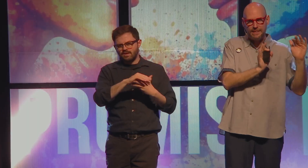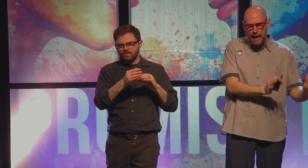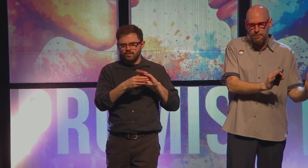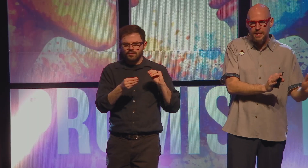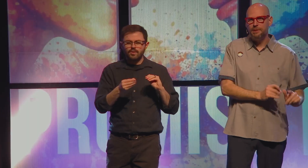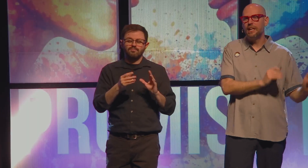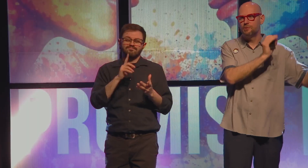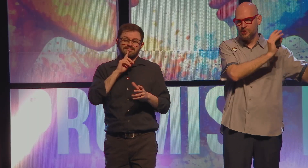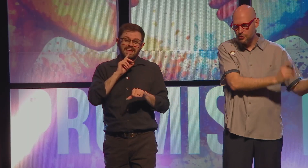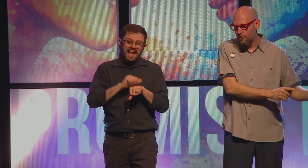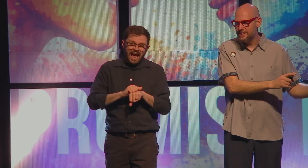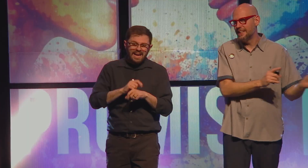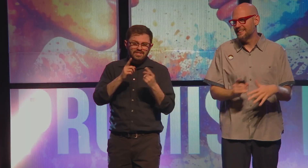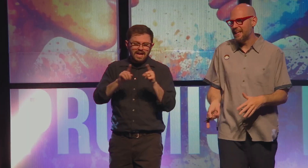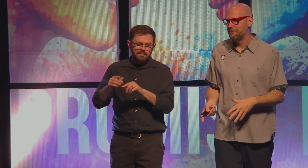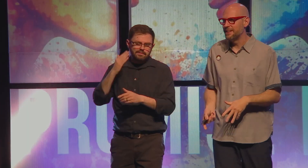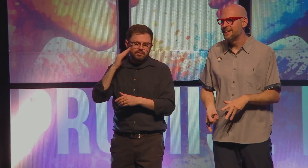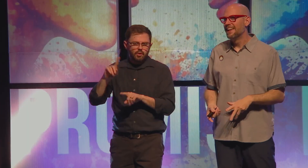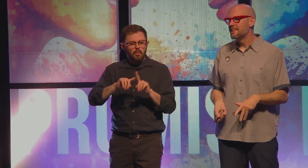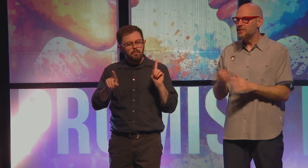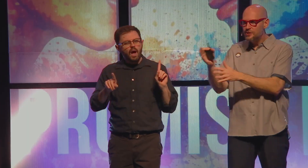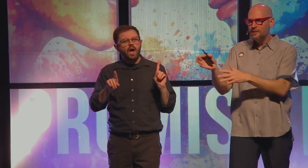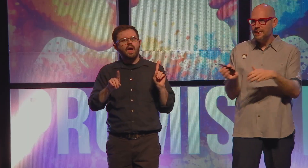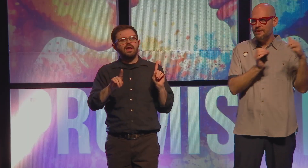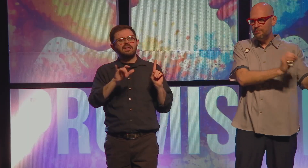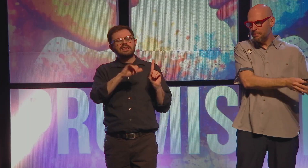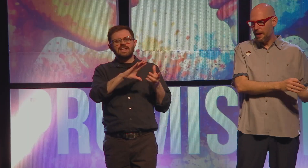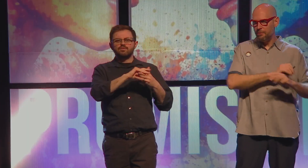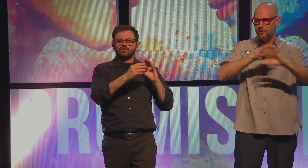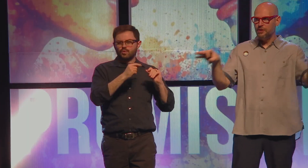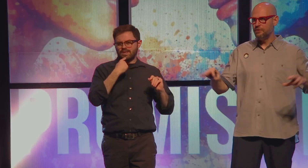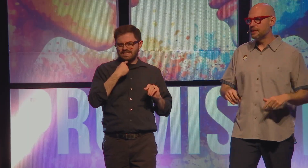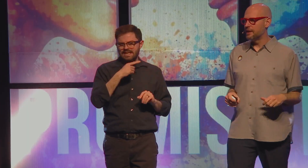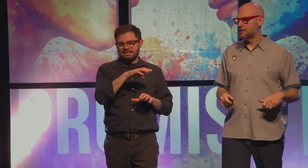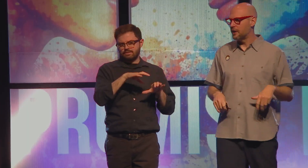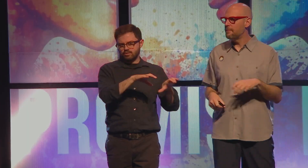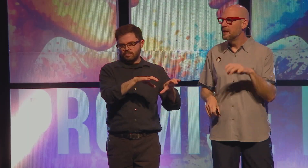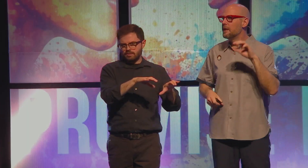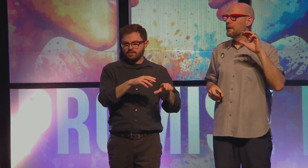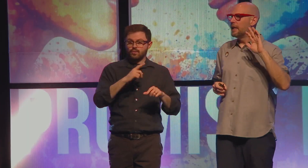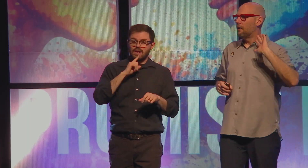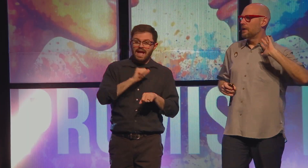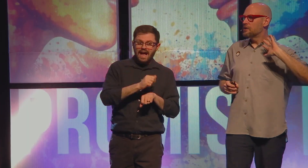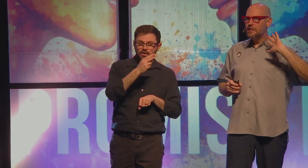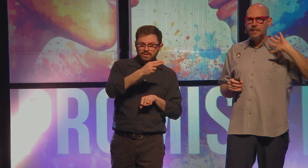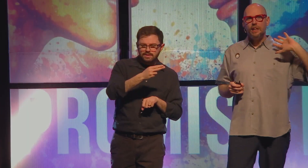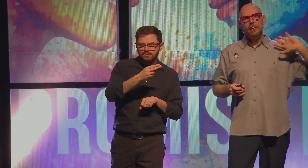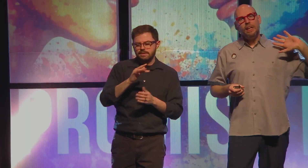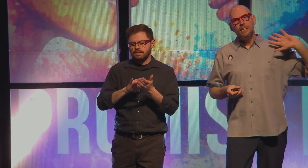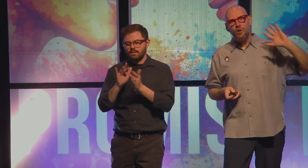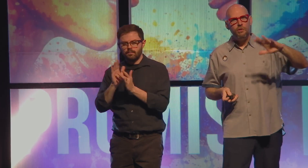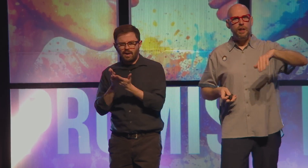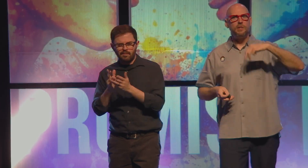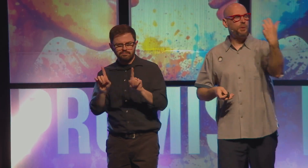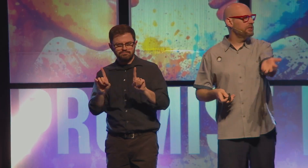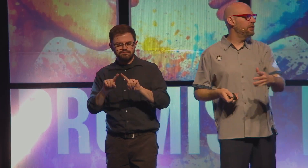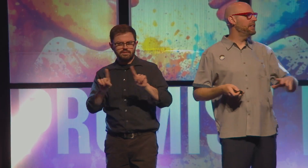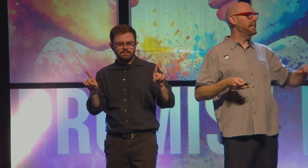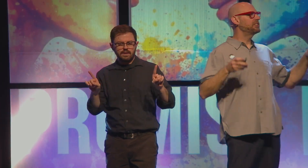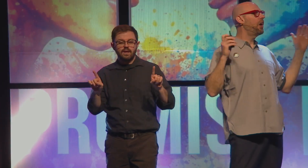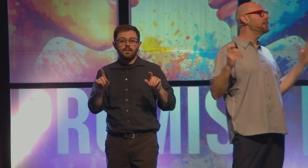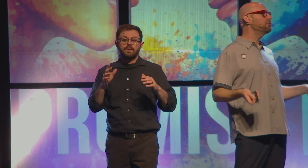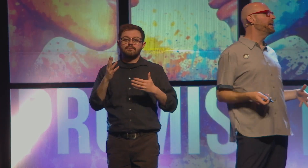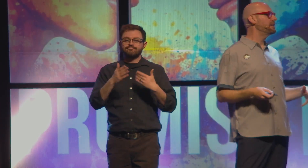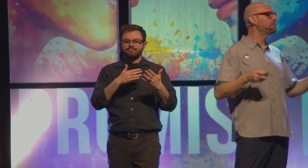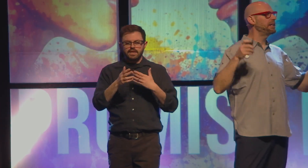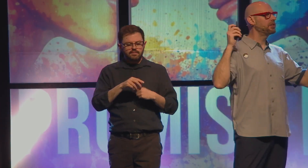that's what's happening, but that's what the story says is happening. History and the Bible are two different things, okay? Now, here's the thing. He's going around, he's persecuting,